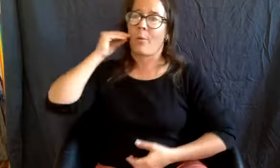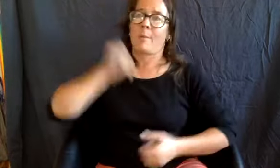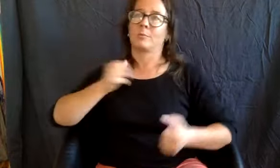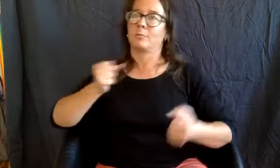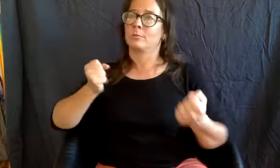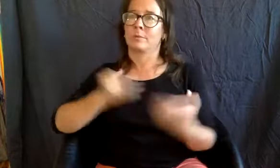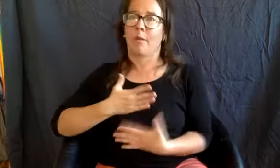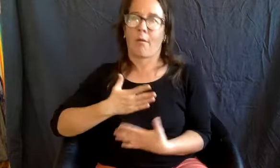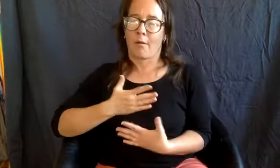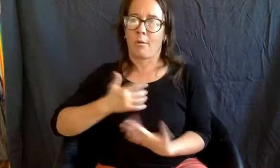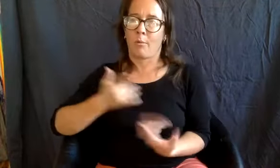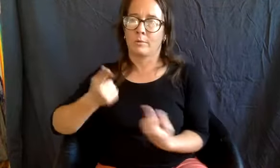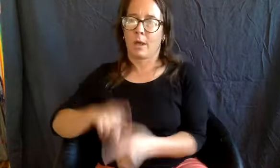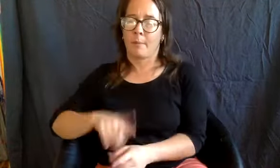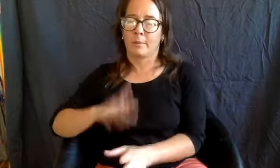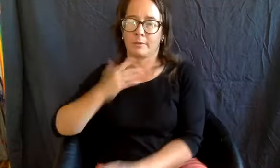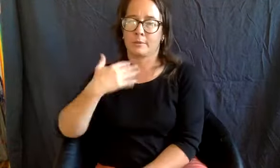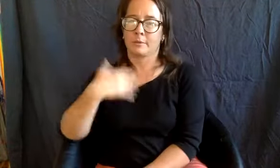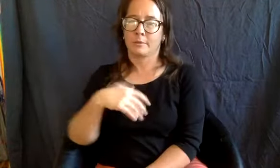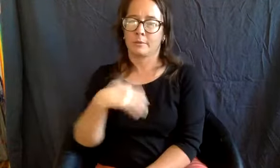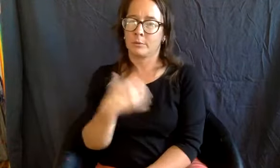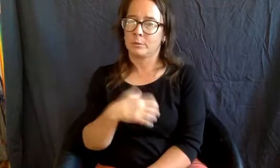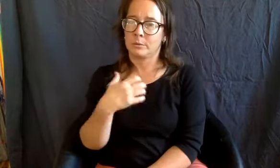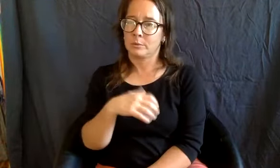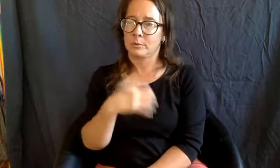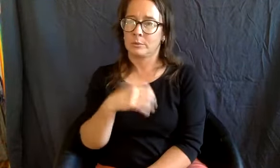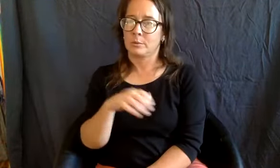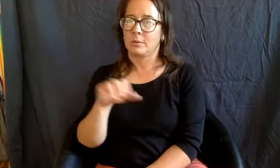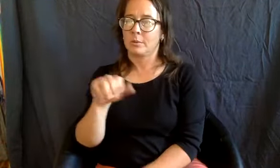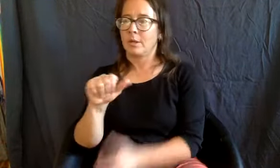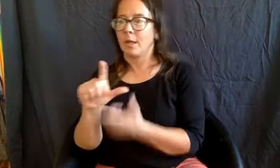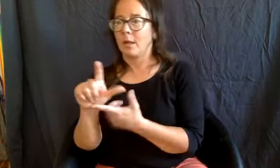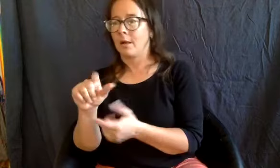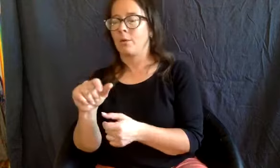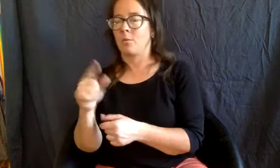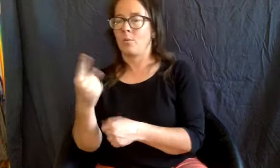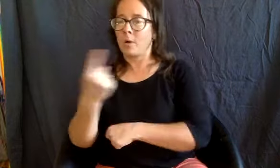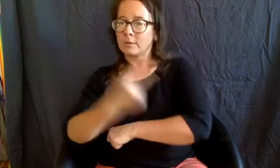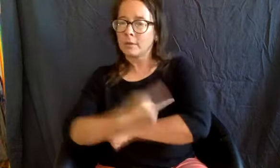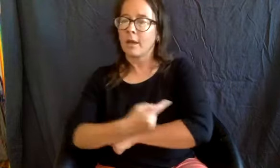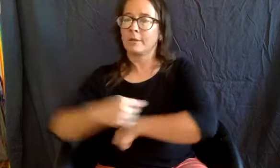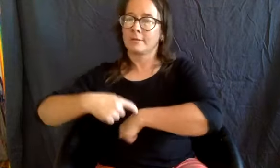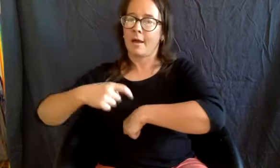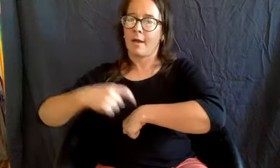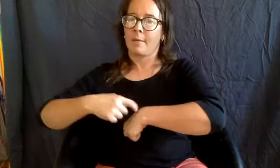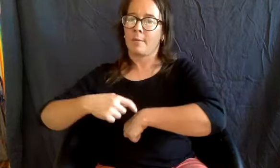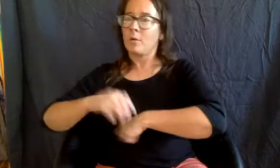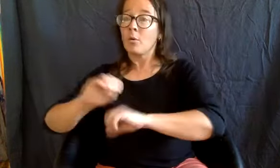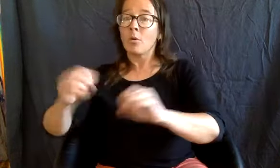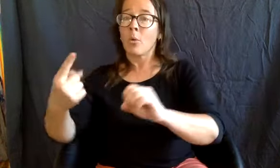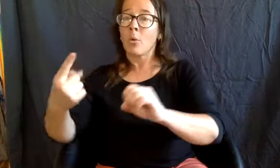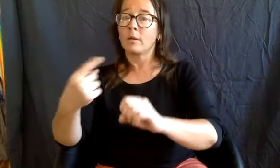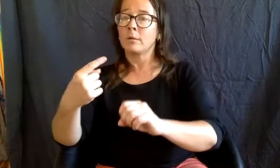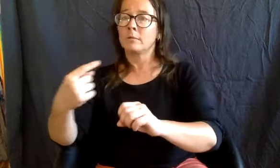I know that. But again, they say the biggest journey is going from here to here. And so when I was able to turn myself